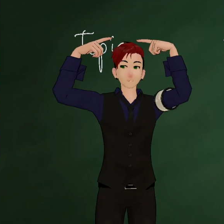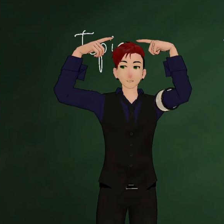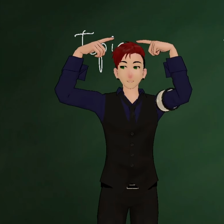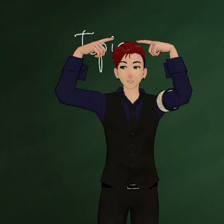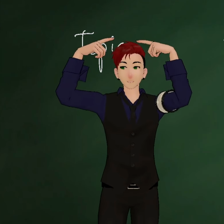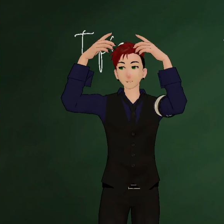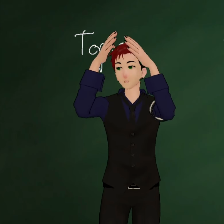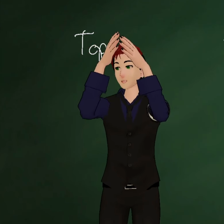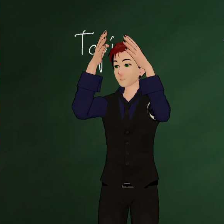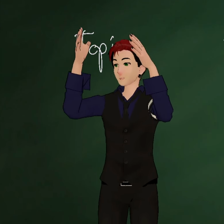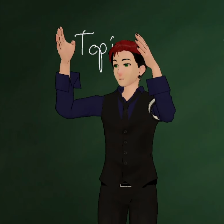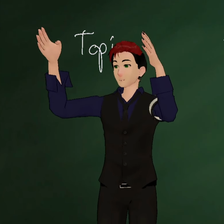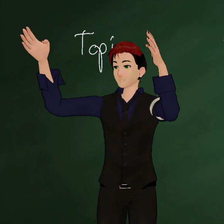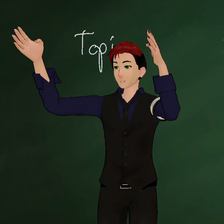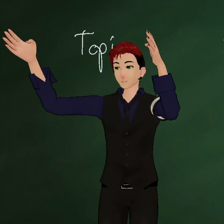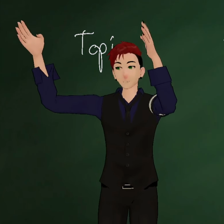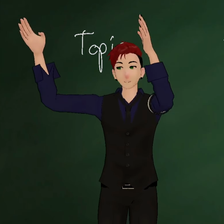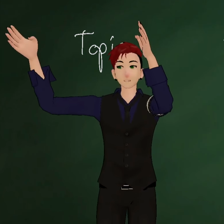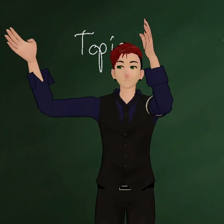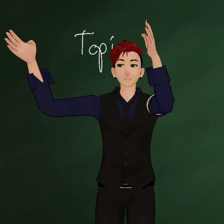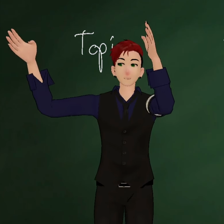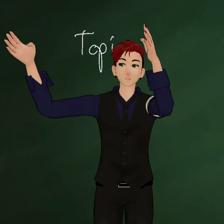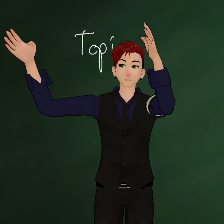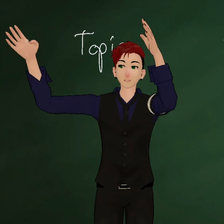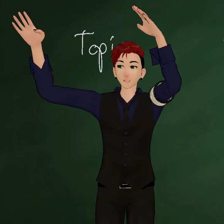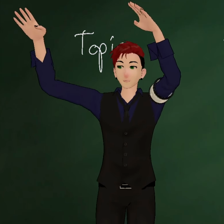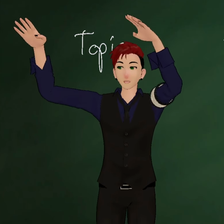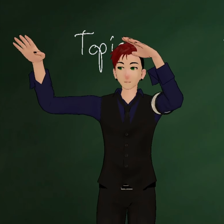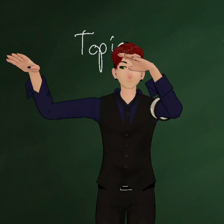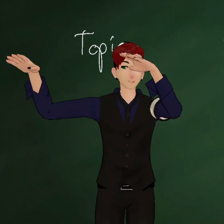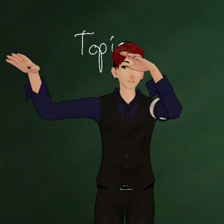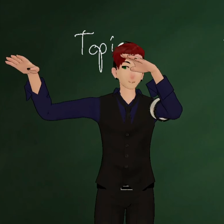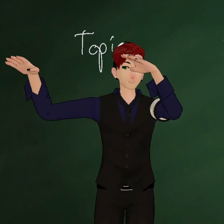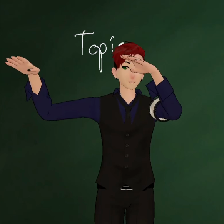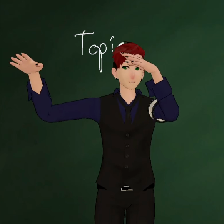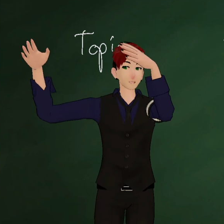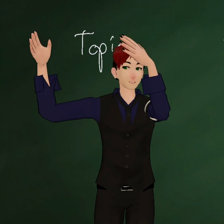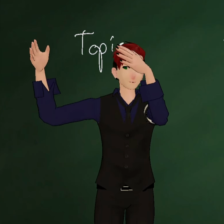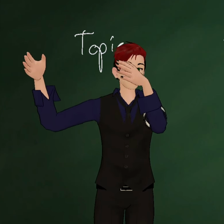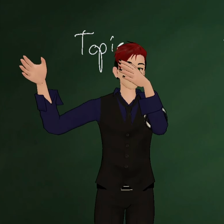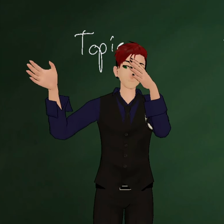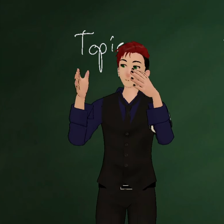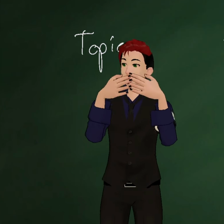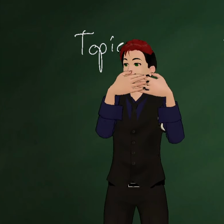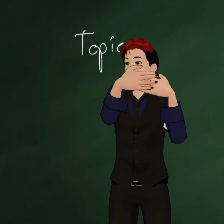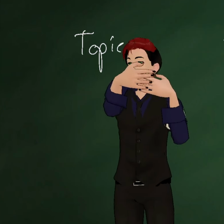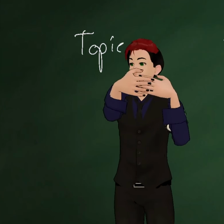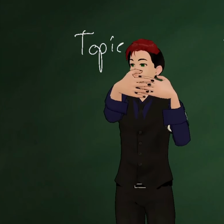Second your eyebrows go up, you are establishing that this is what we're talking about. Eyebrows go down, and you can actually talk